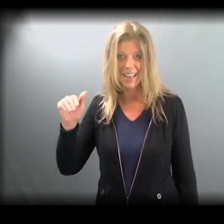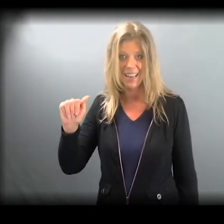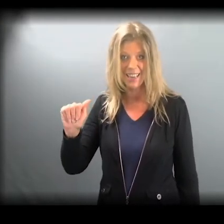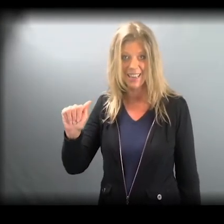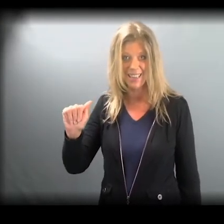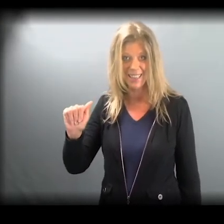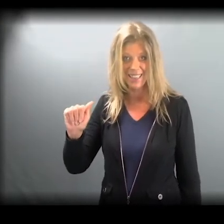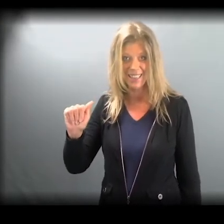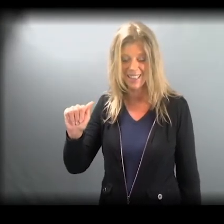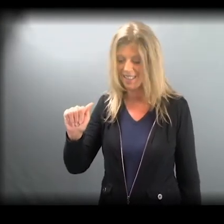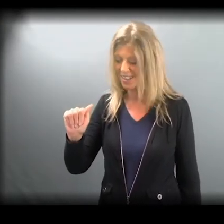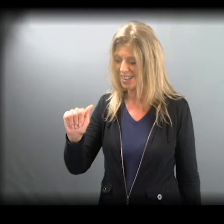a,